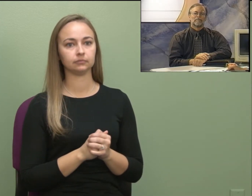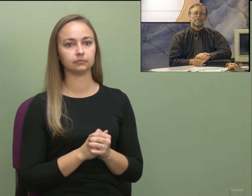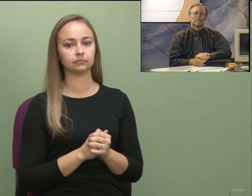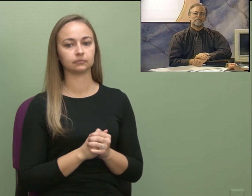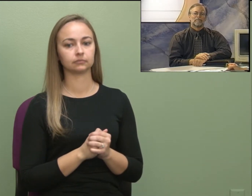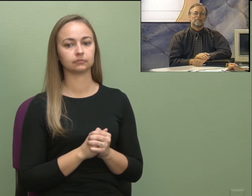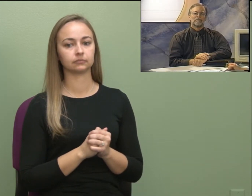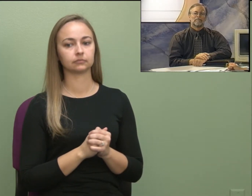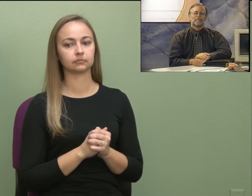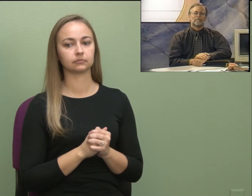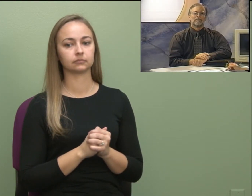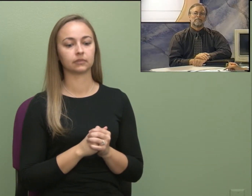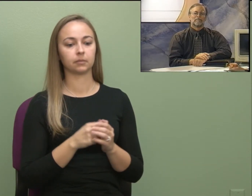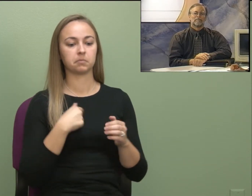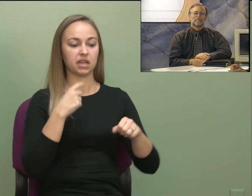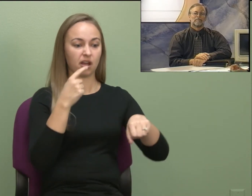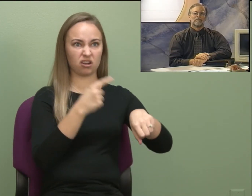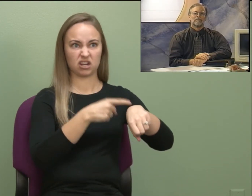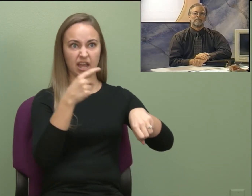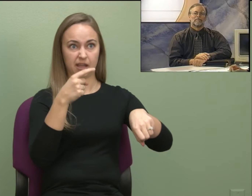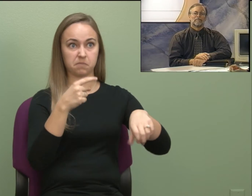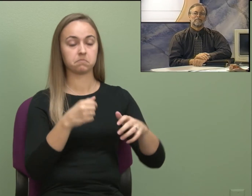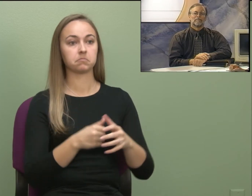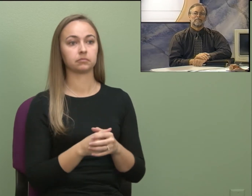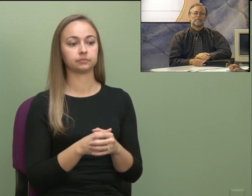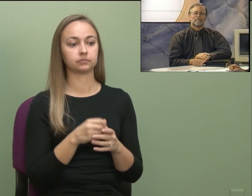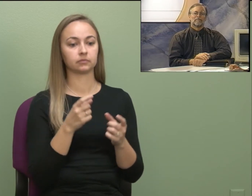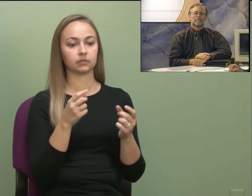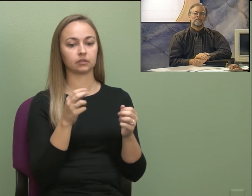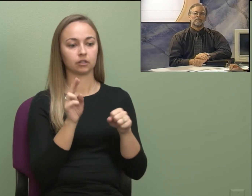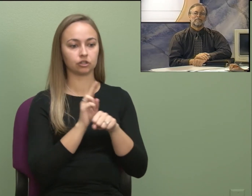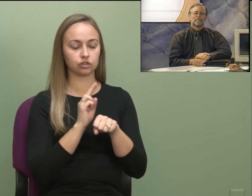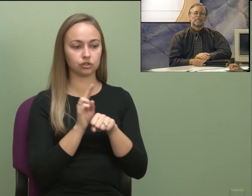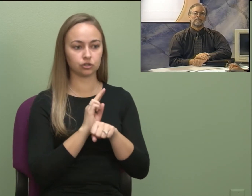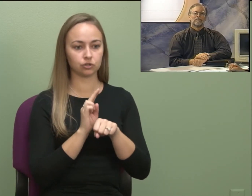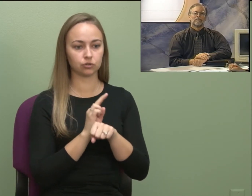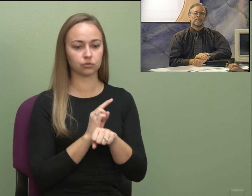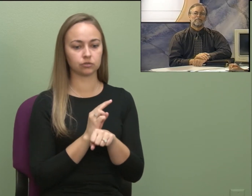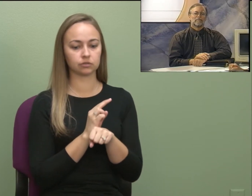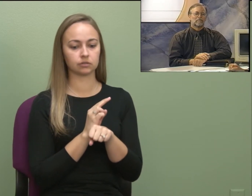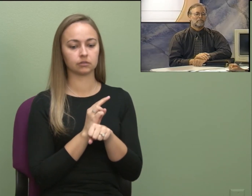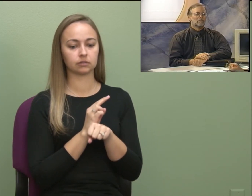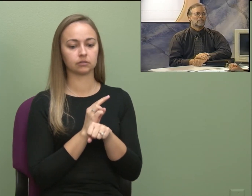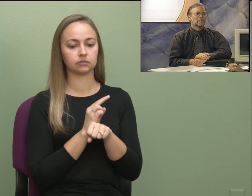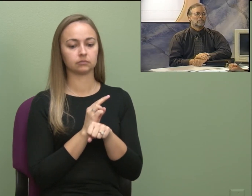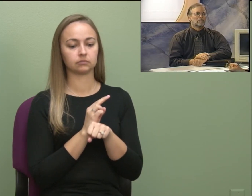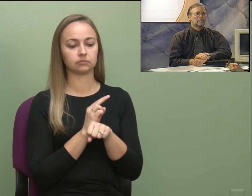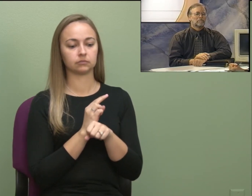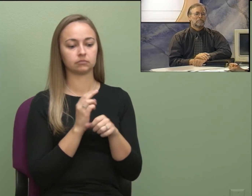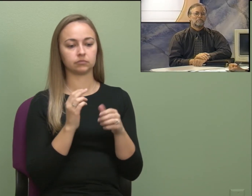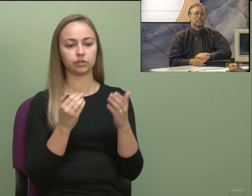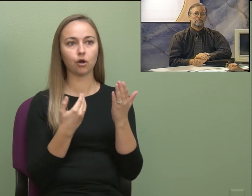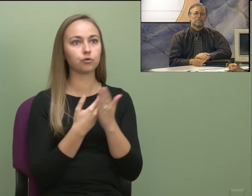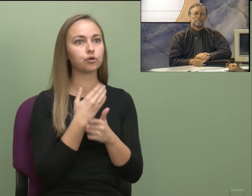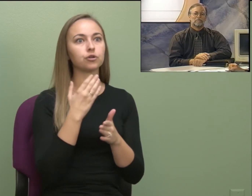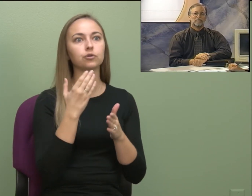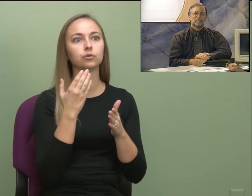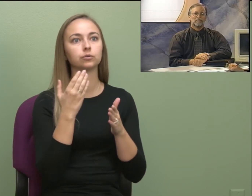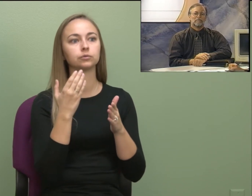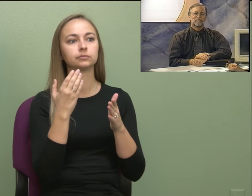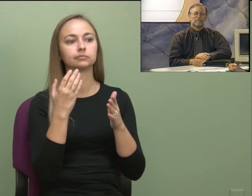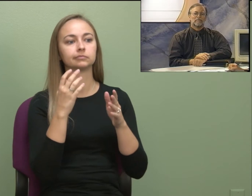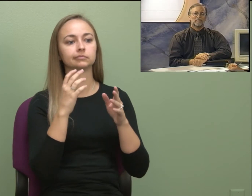of and use relevant state-of-the-art practices viewed as a technical resource by other